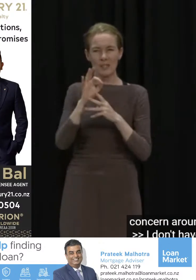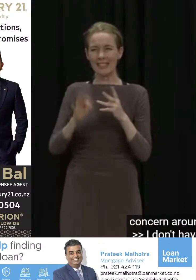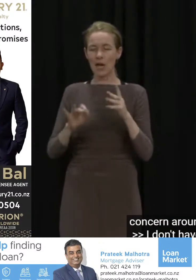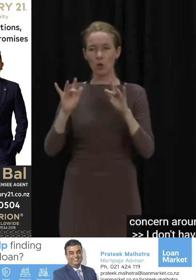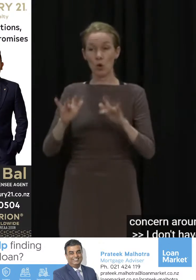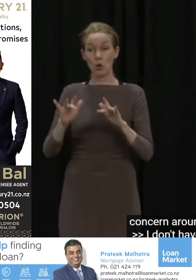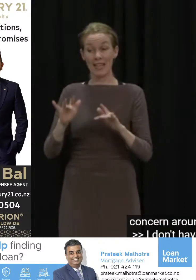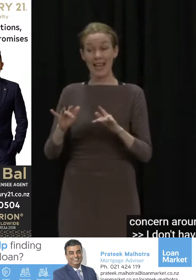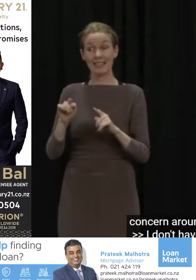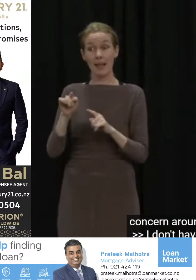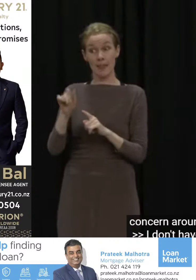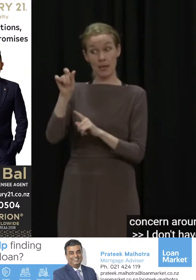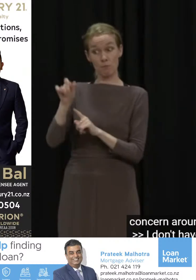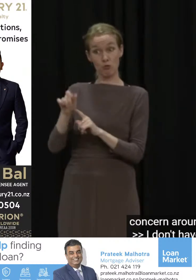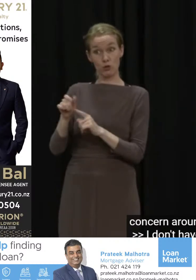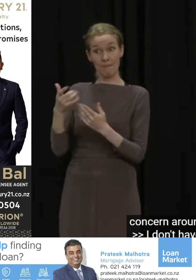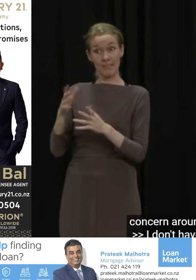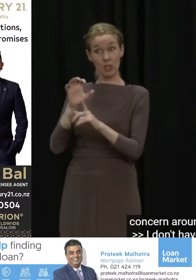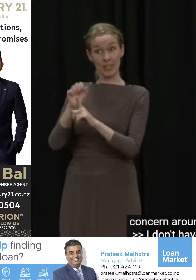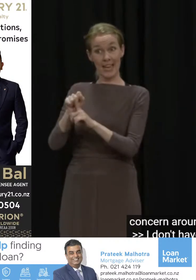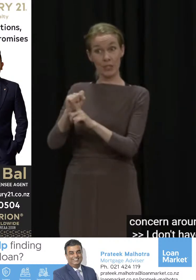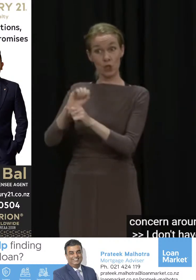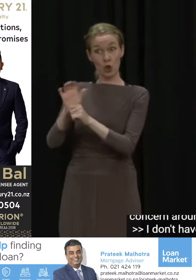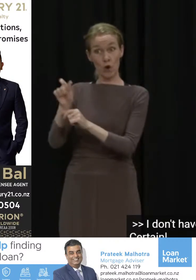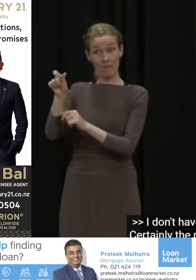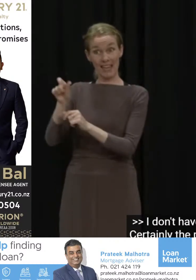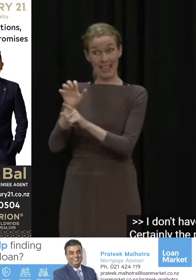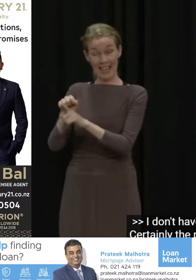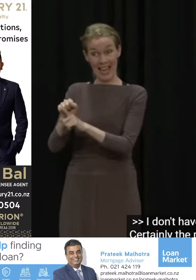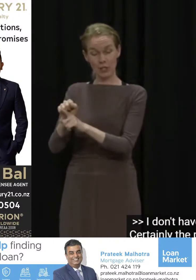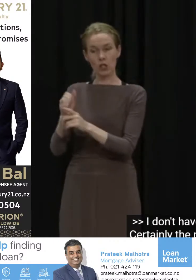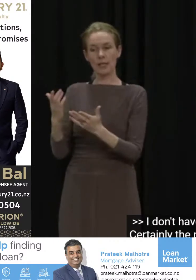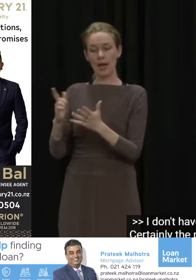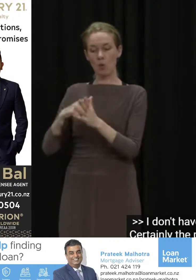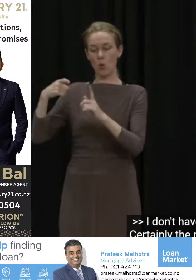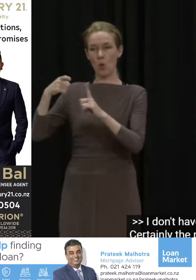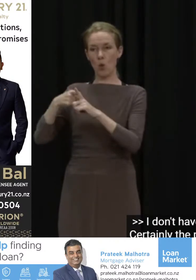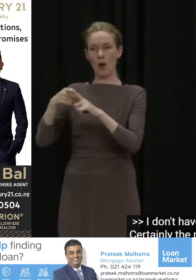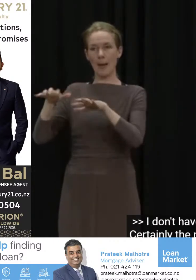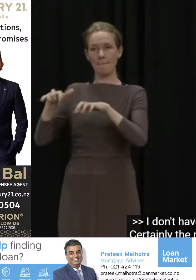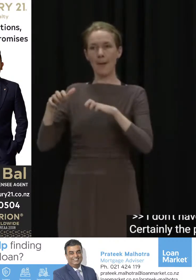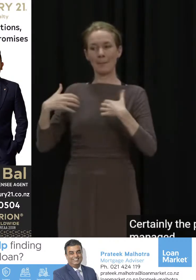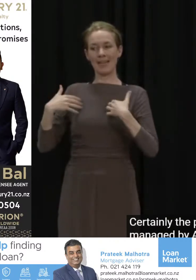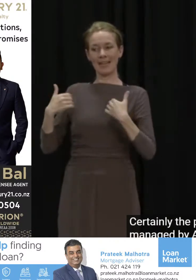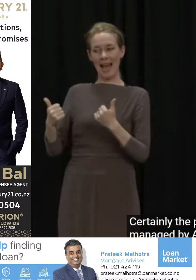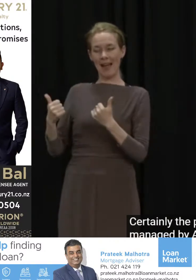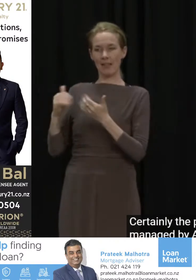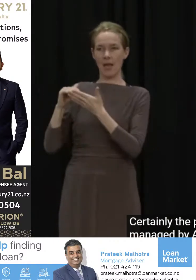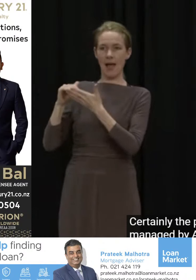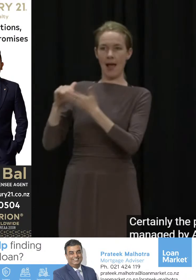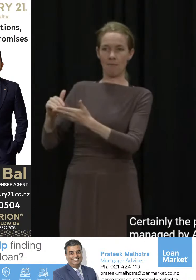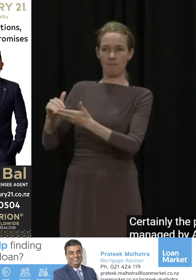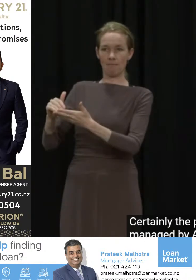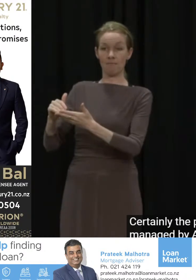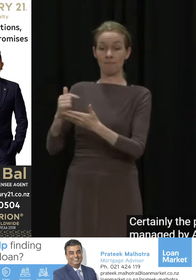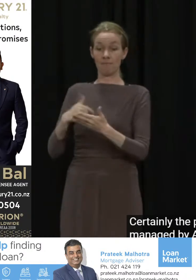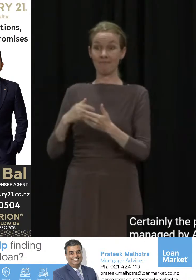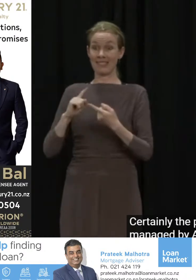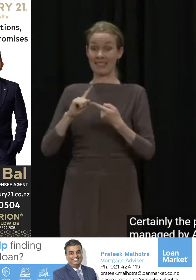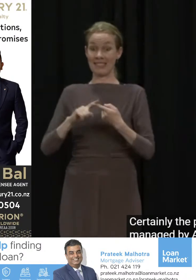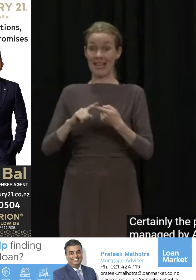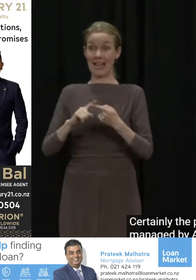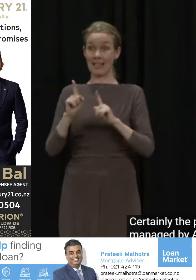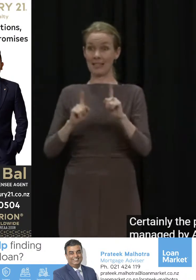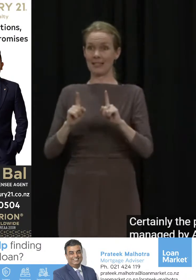managed by Auckland Regional Public Health, and we want the City Mission to continue to operate because, of course, it